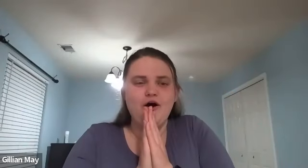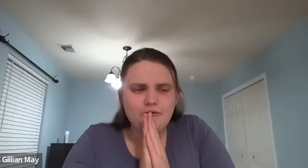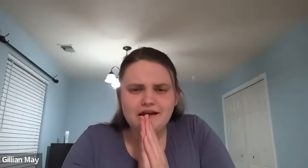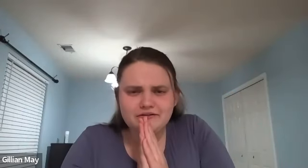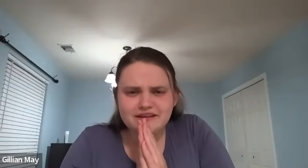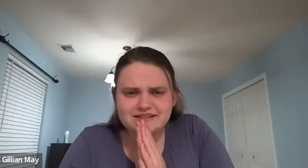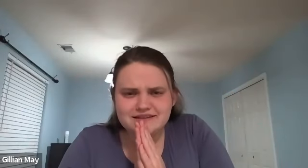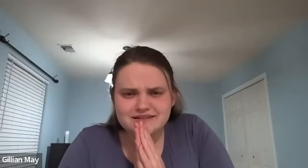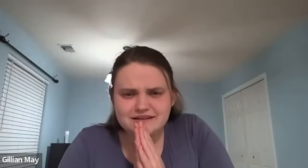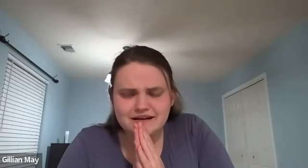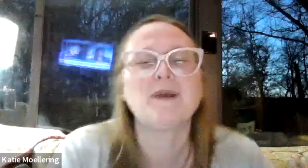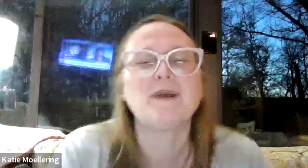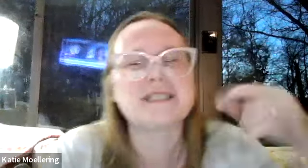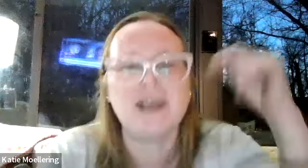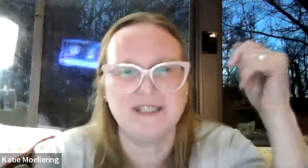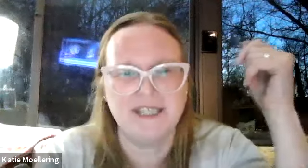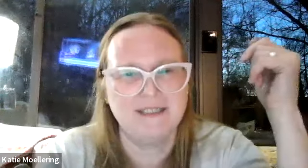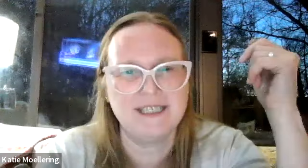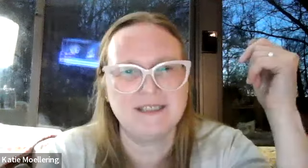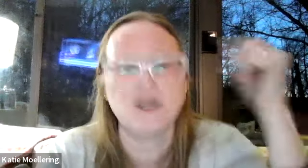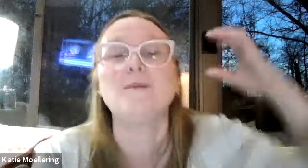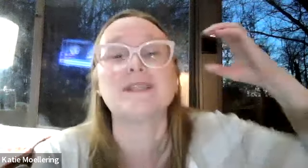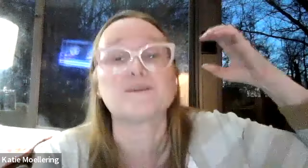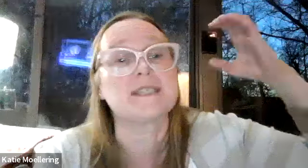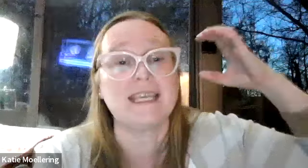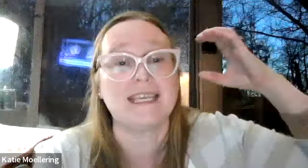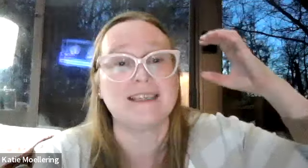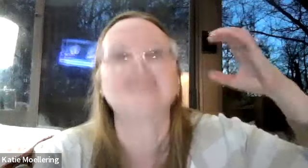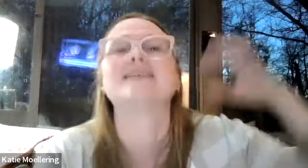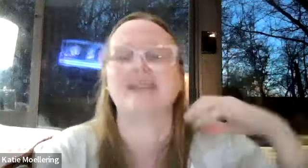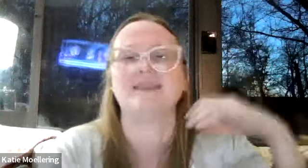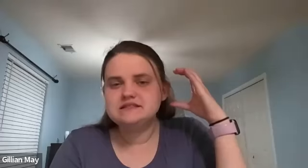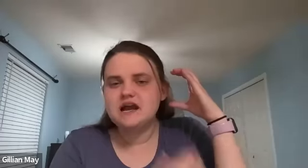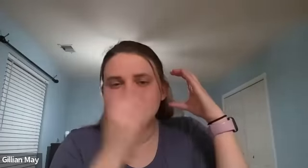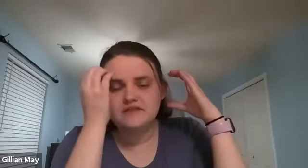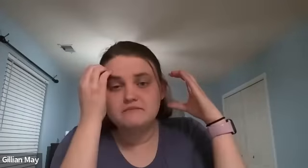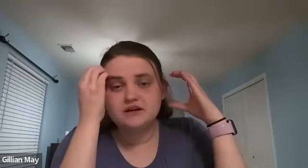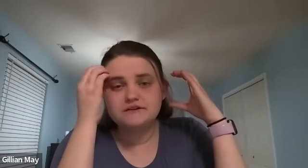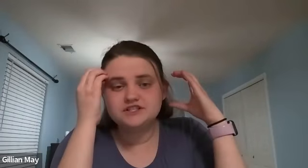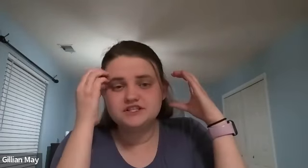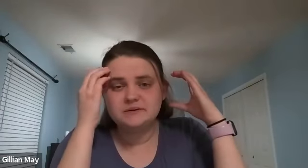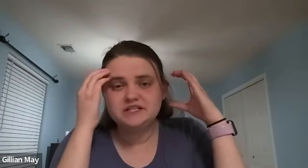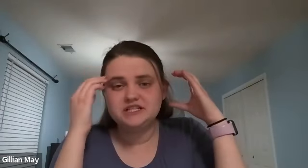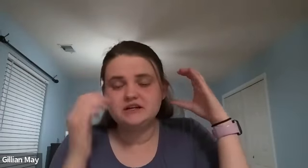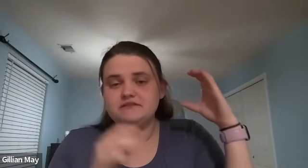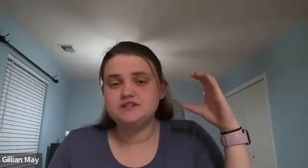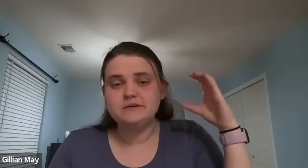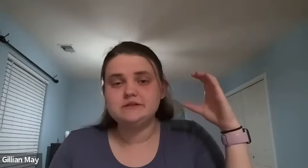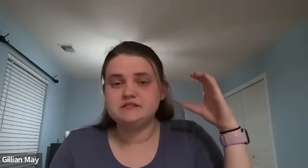Oh, I don't think I said this. And I Wait, think where is cousin? But it's with C. cousin's kind of in the middle if you're just talking about generic. If you're talking about a specific